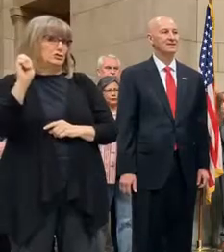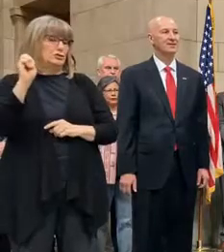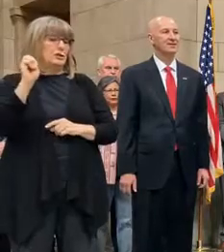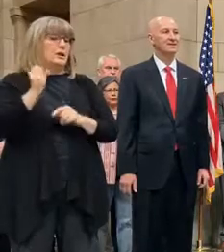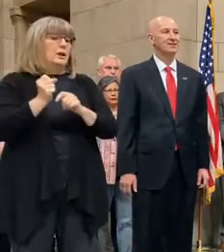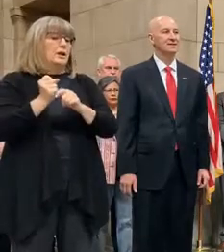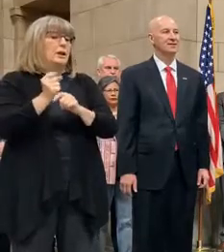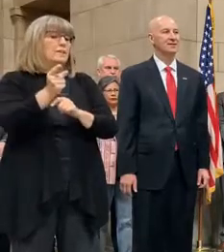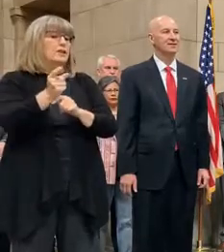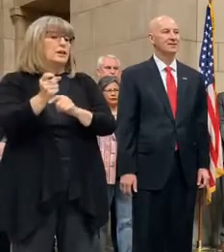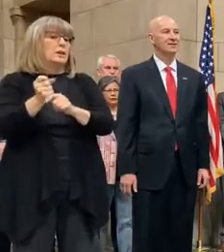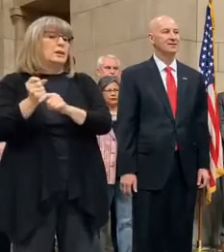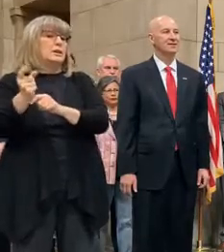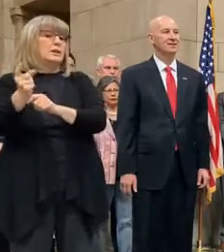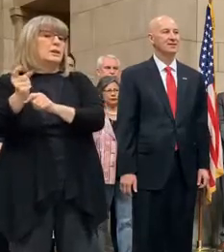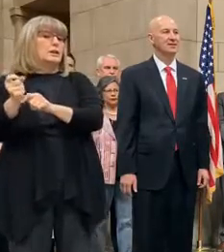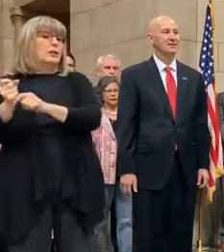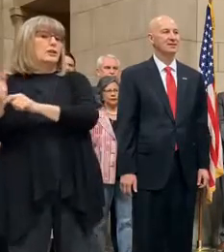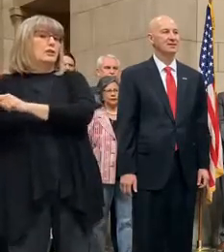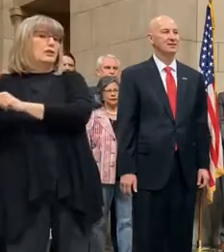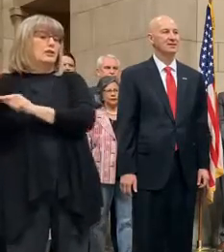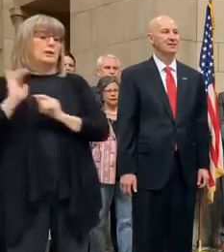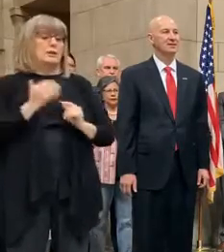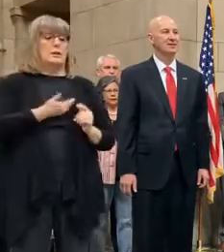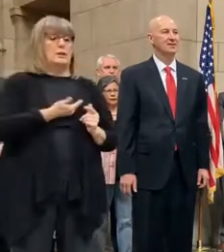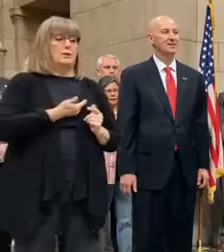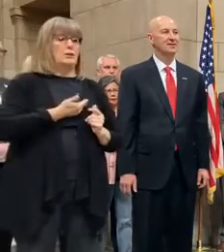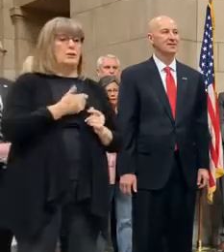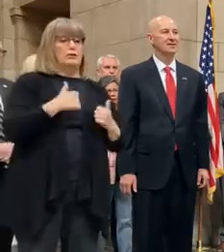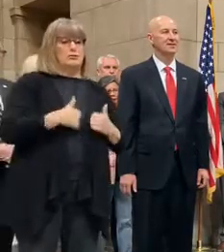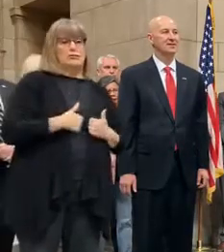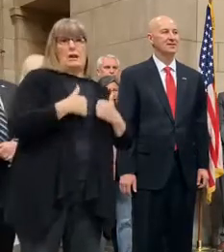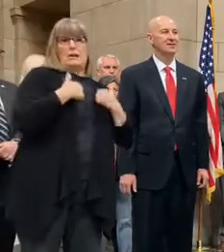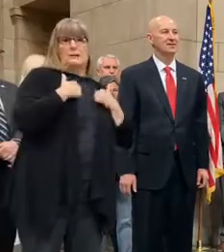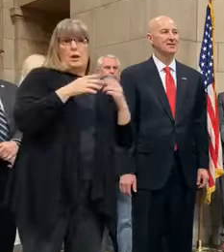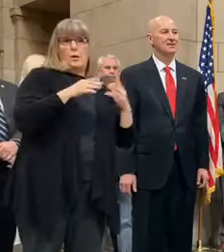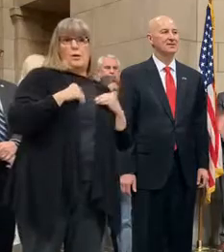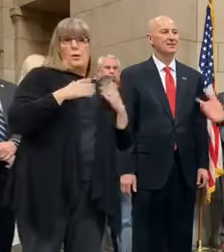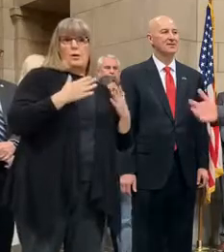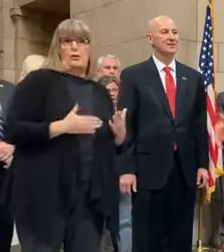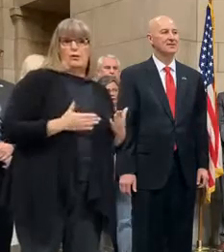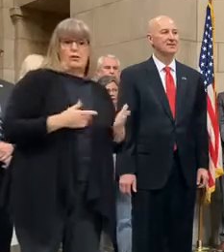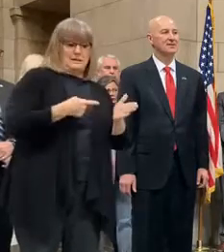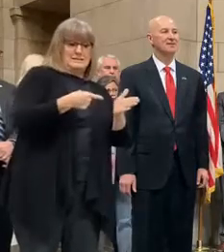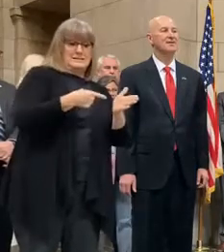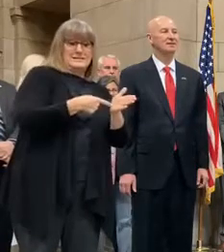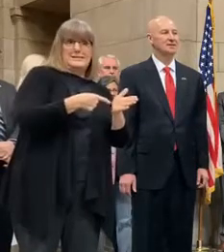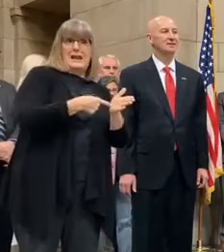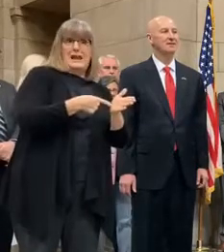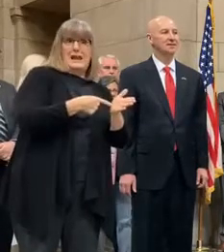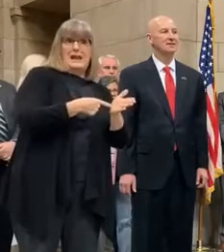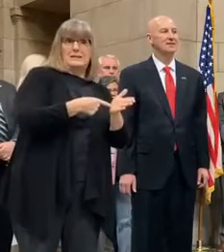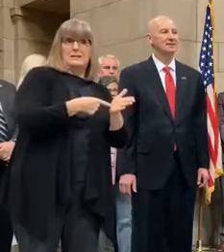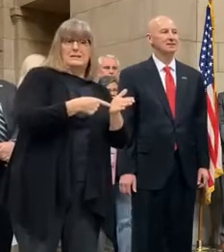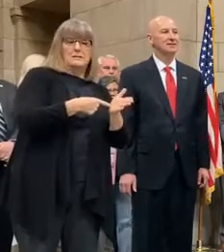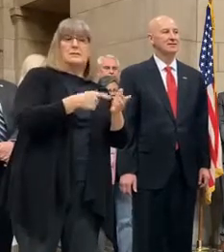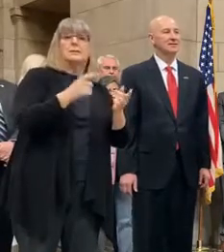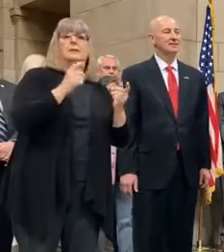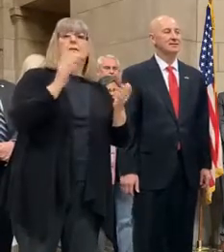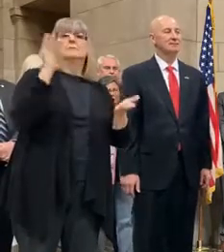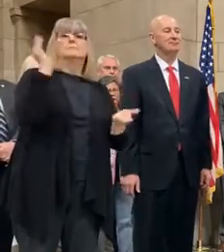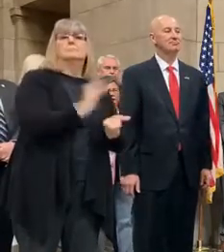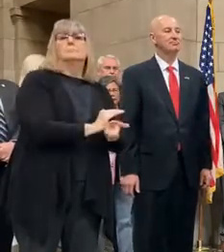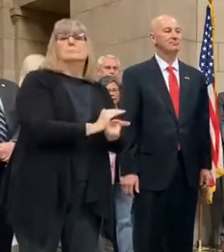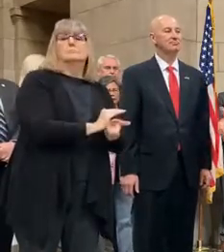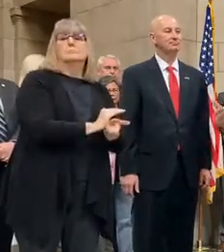fact that it'll get our property, our residential owners out of debt faster. You look